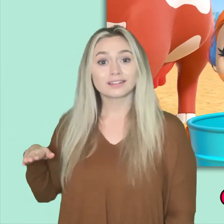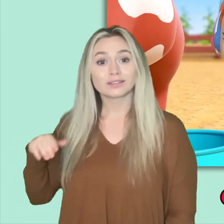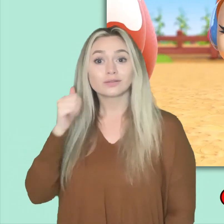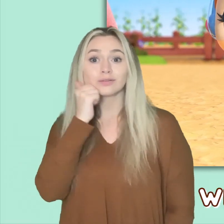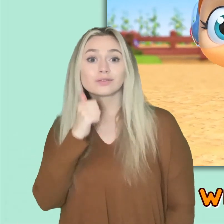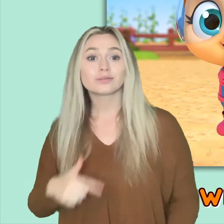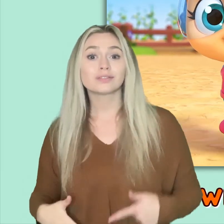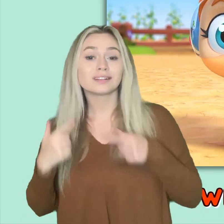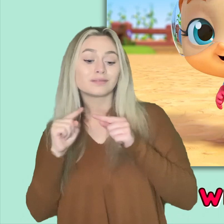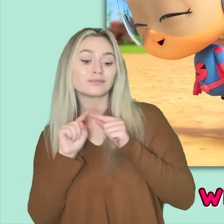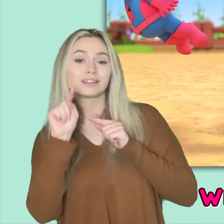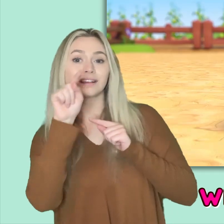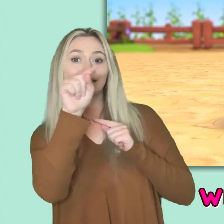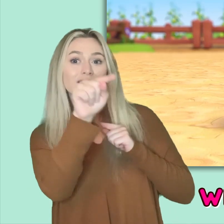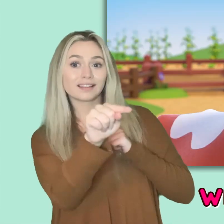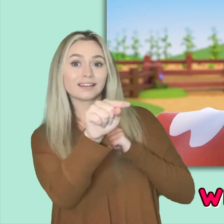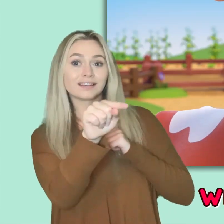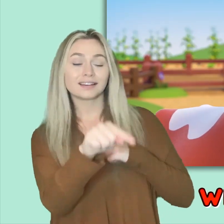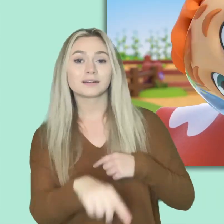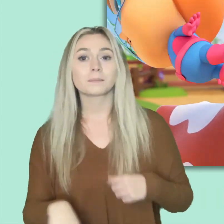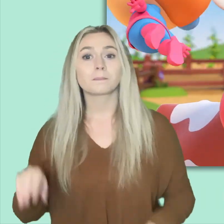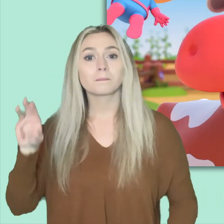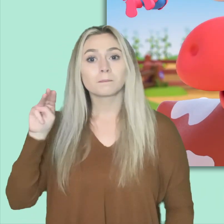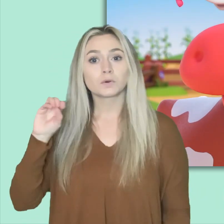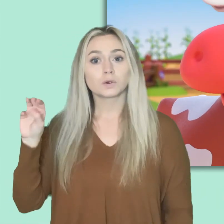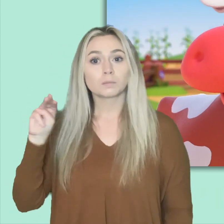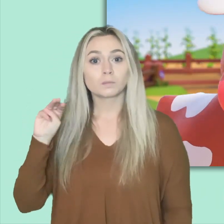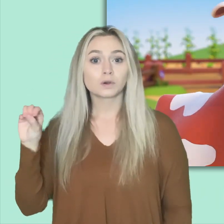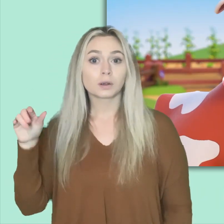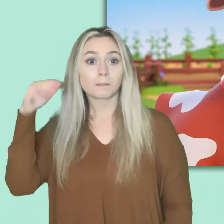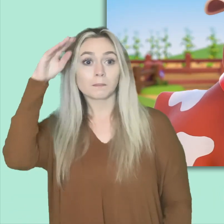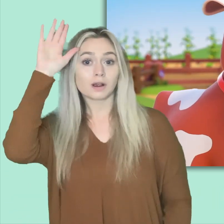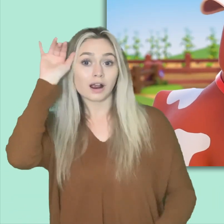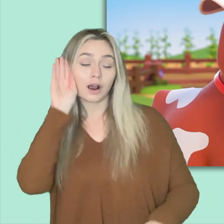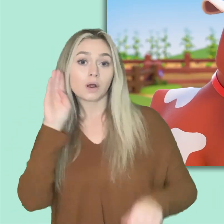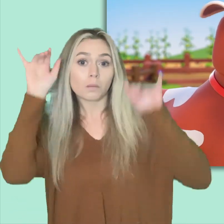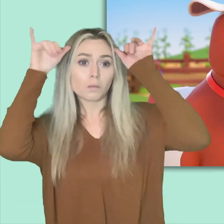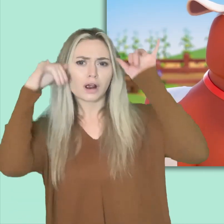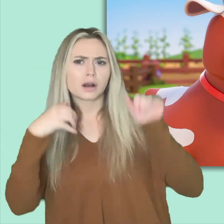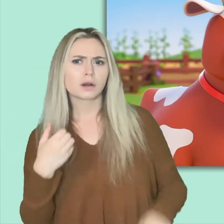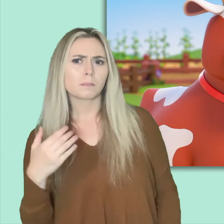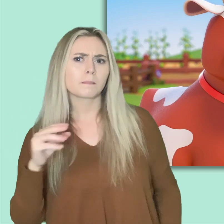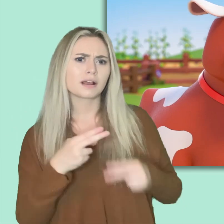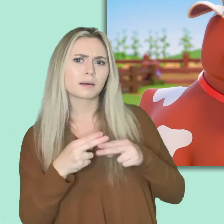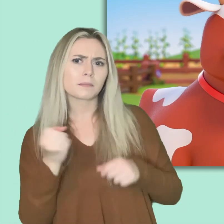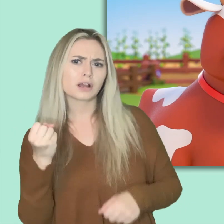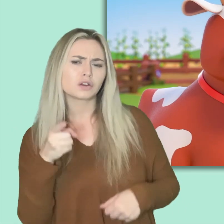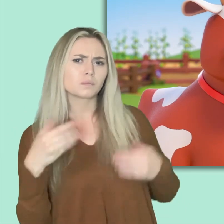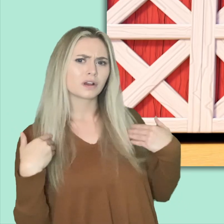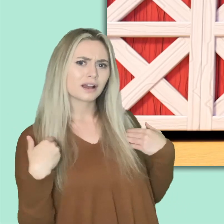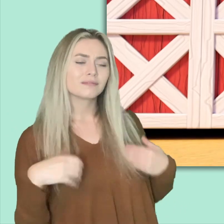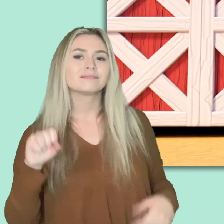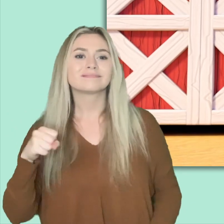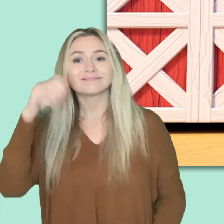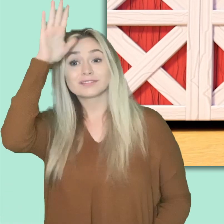the little girl Who lives down the lane. Moo, moo, brown cow, Have you any milk?